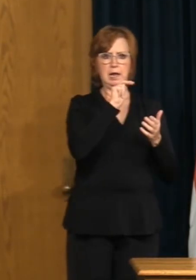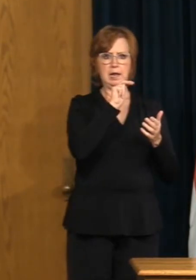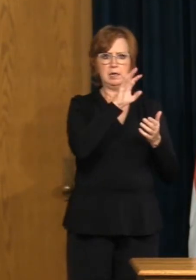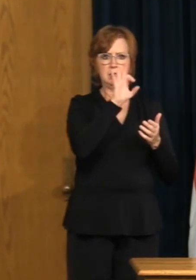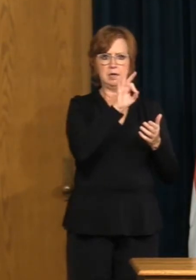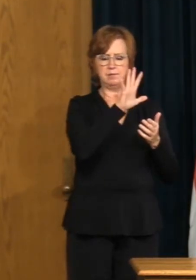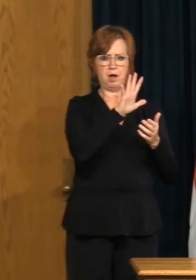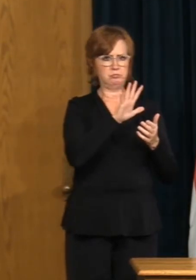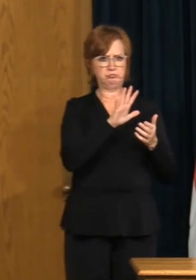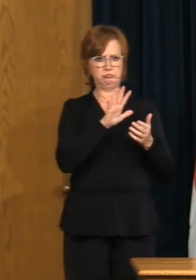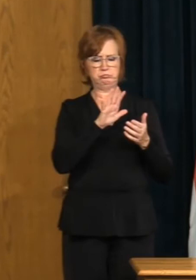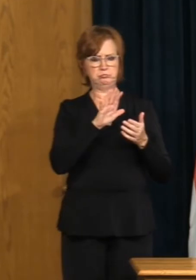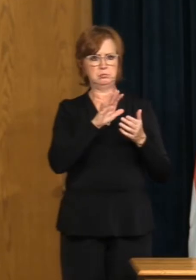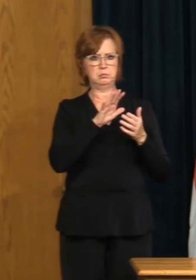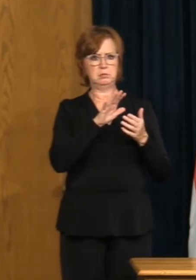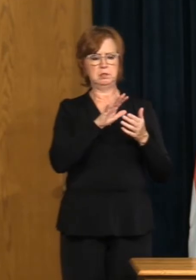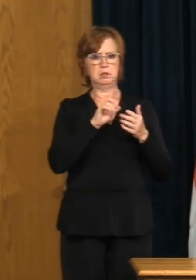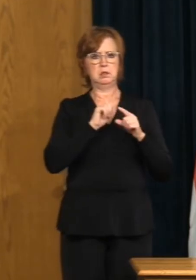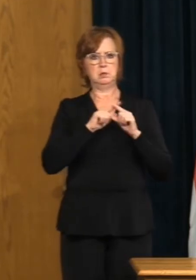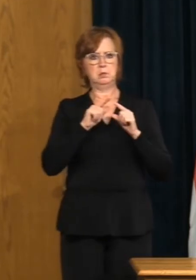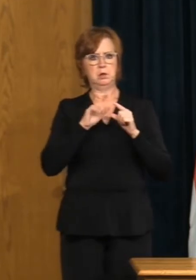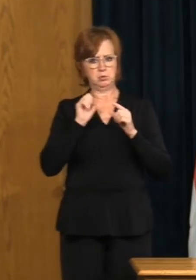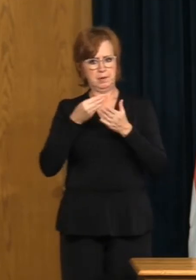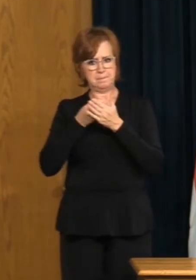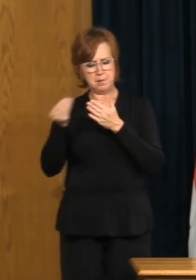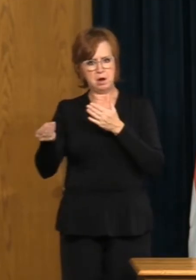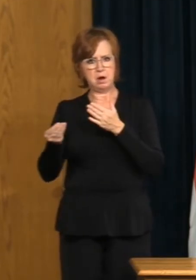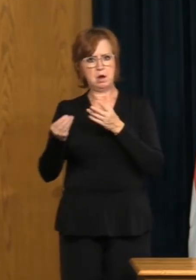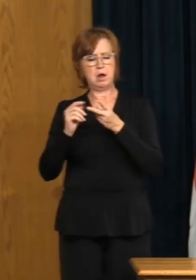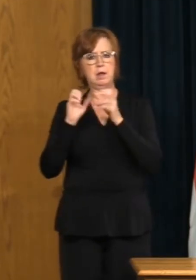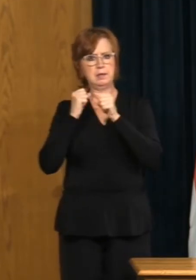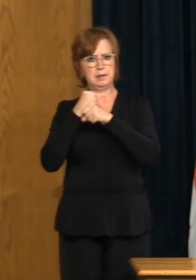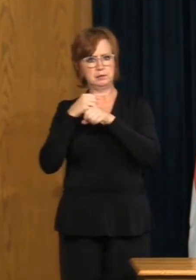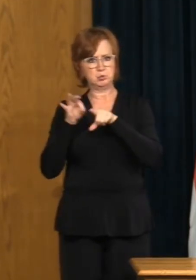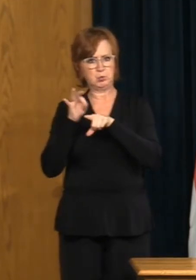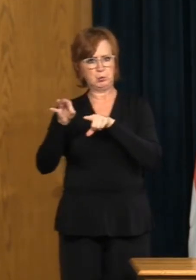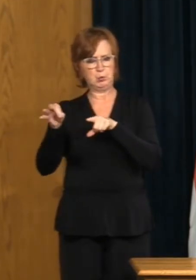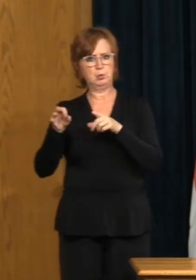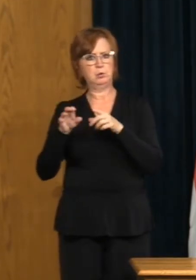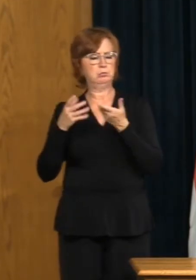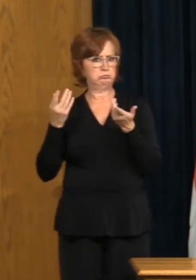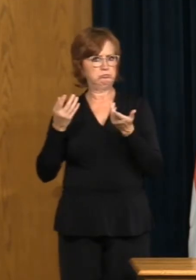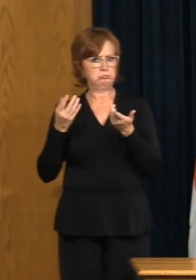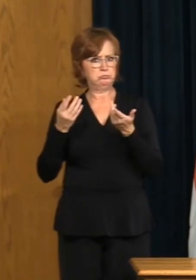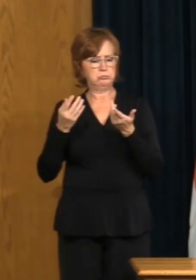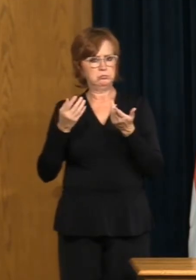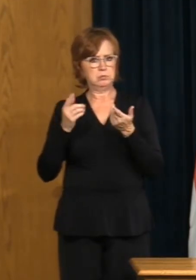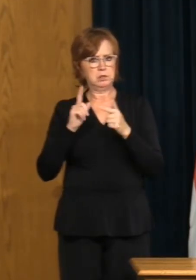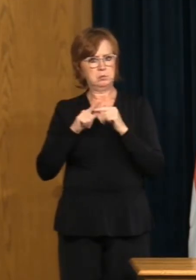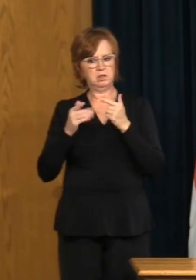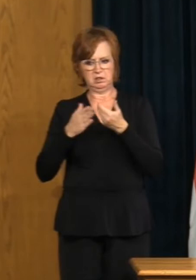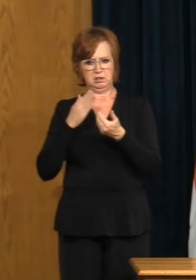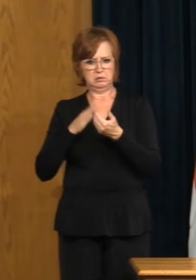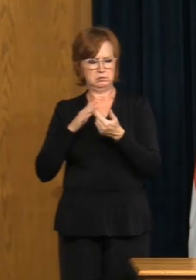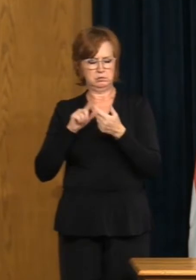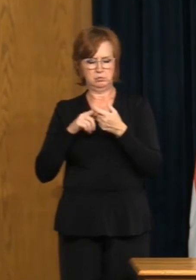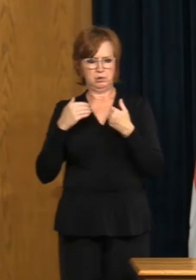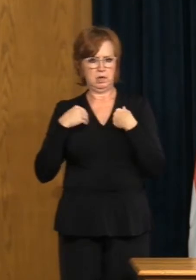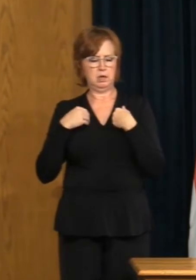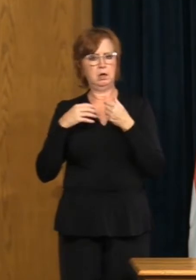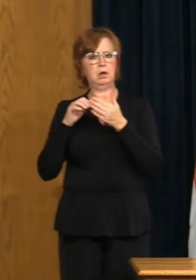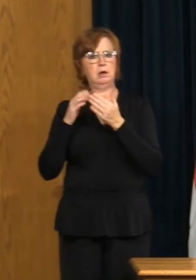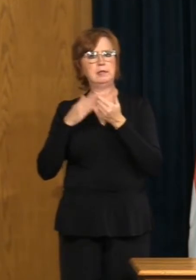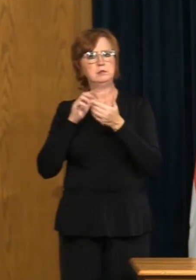we will update our guidance on our website, which is easy to have and keep and